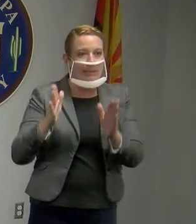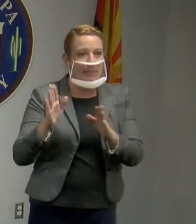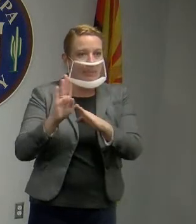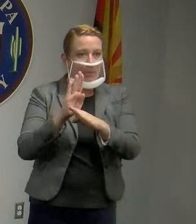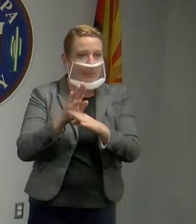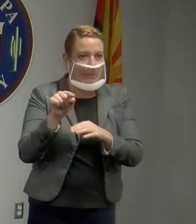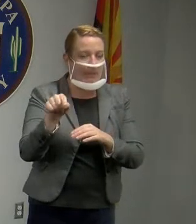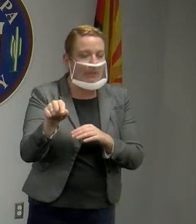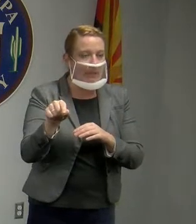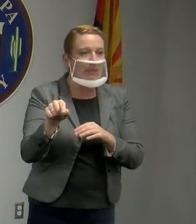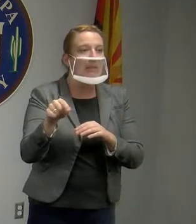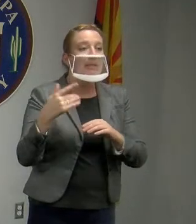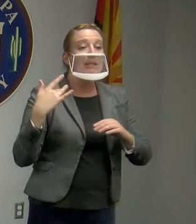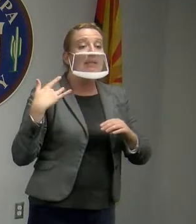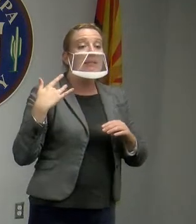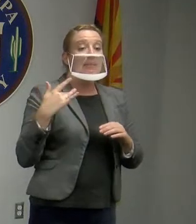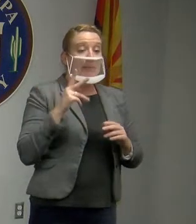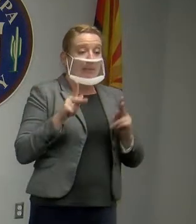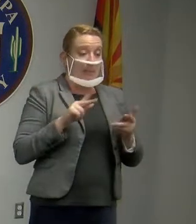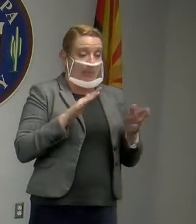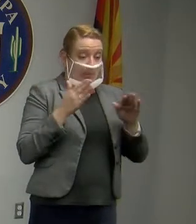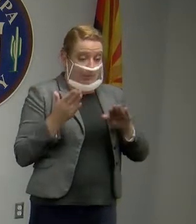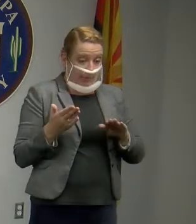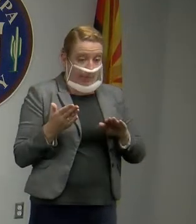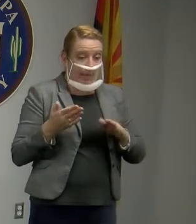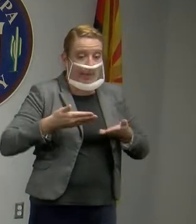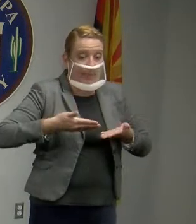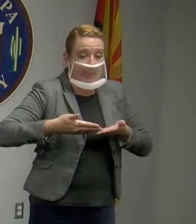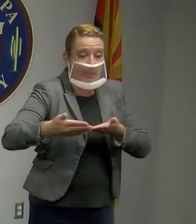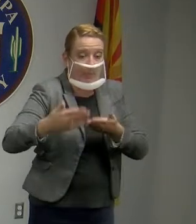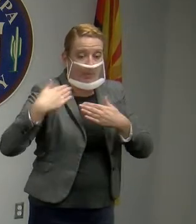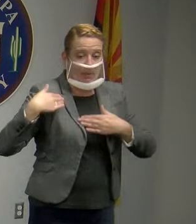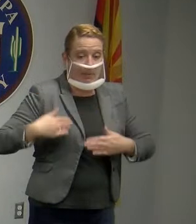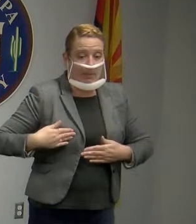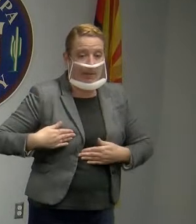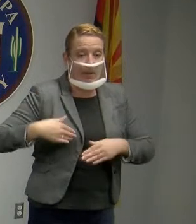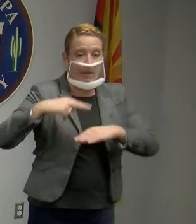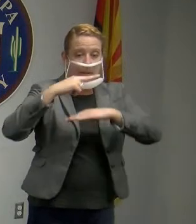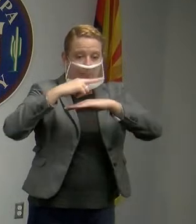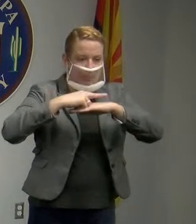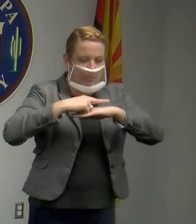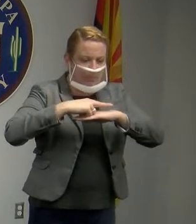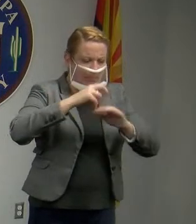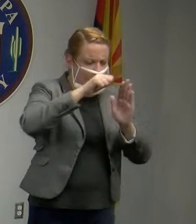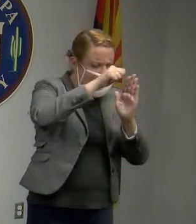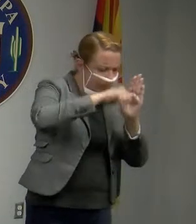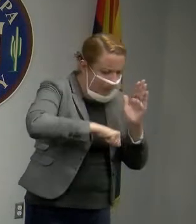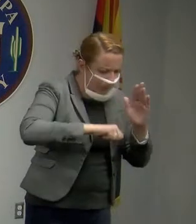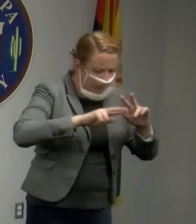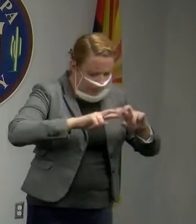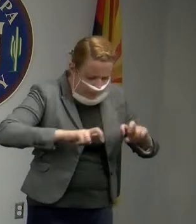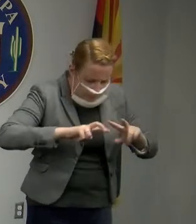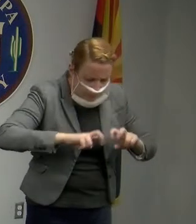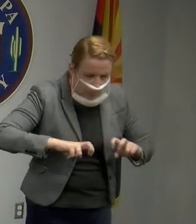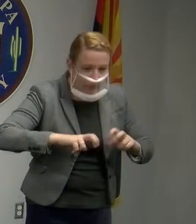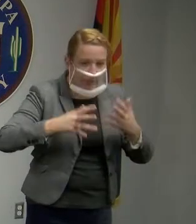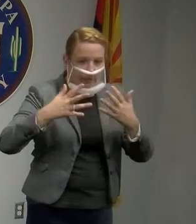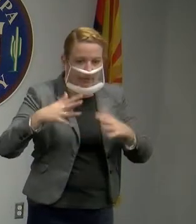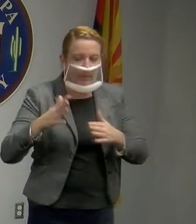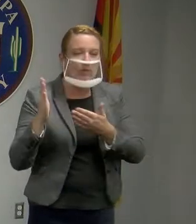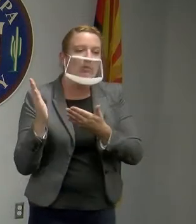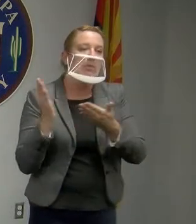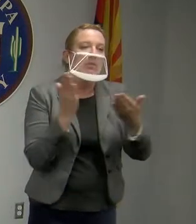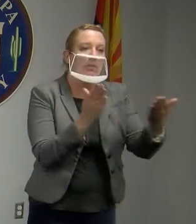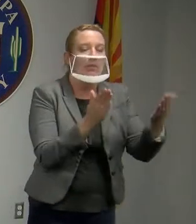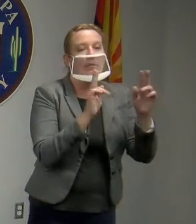the medical examiner's office, they go out to funeral homes after autopsies are performed or investigations have begun. So it's important